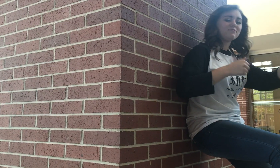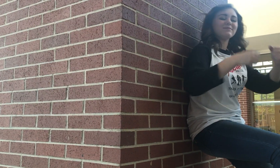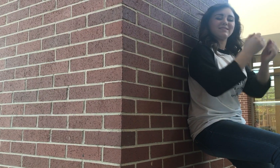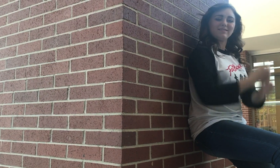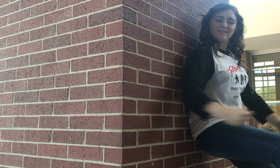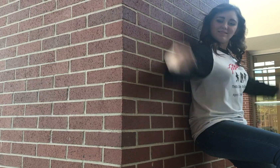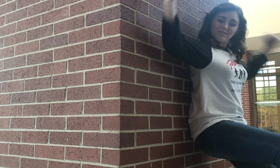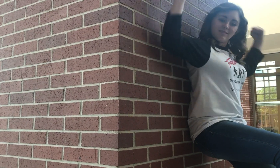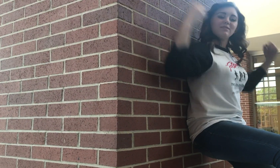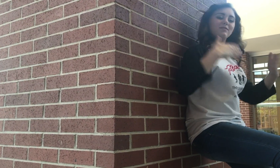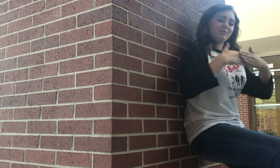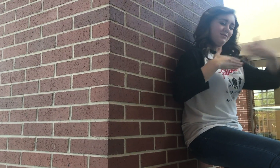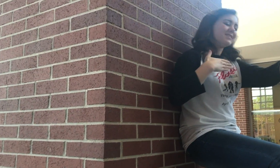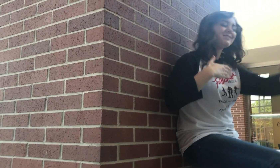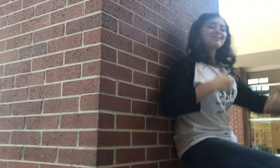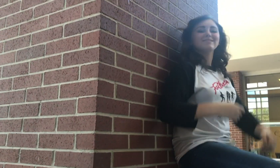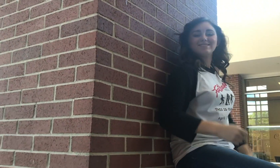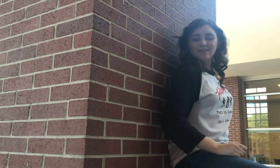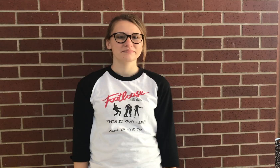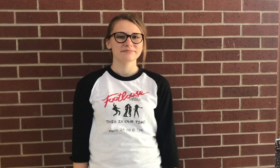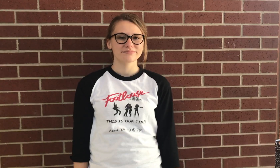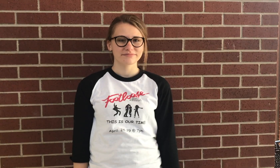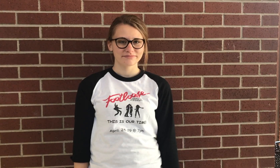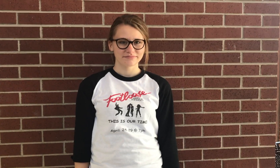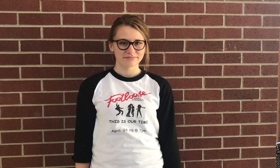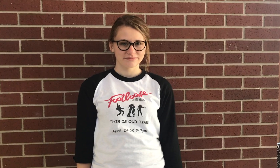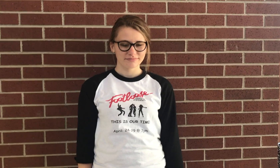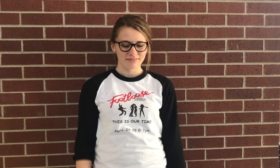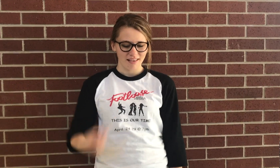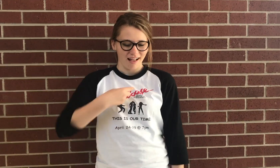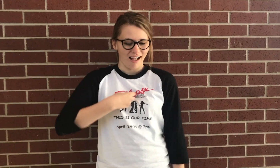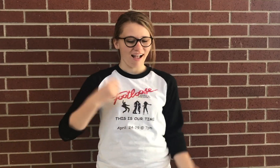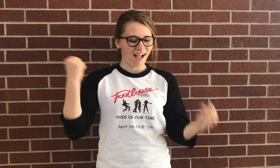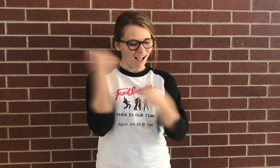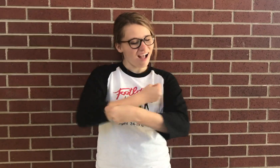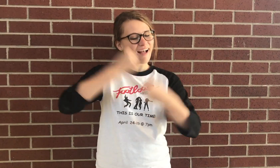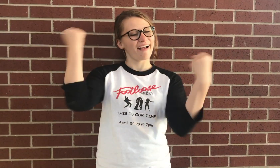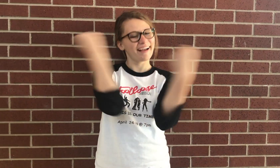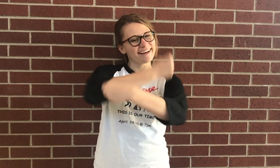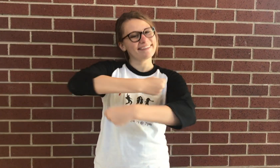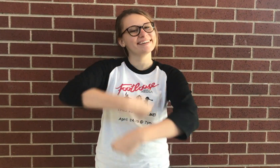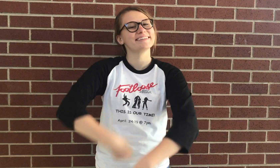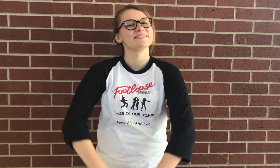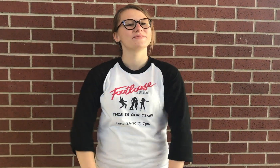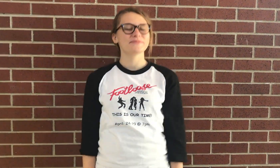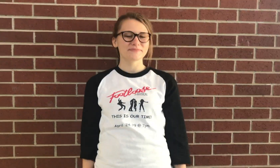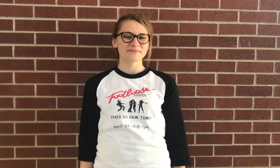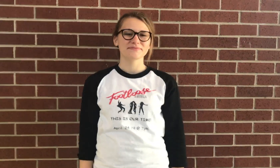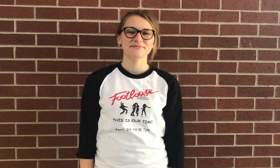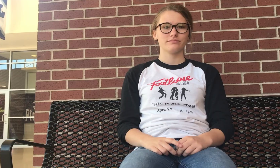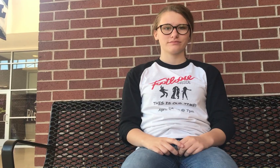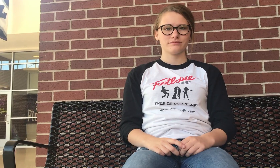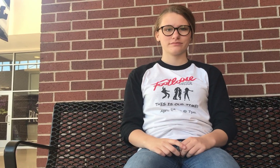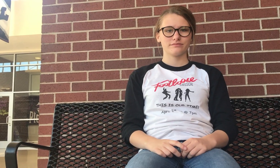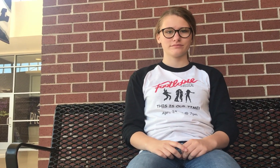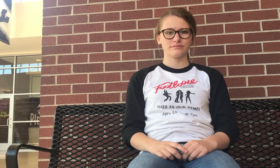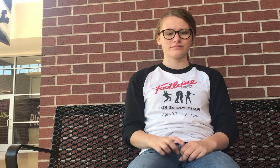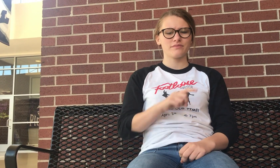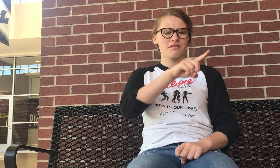I'll be strong I'll play my fight song And I don't really